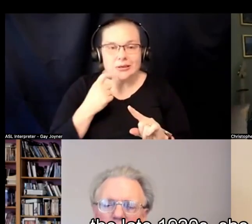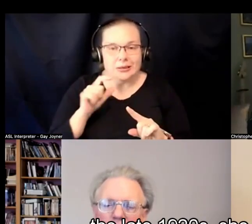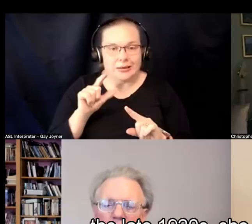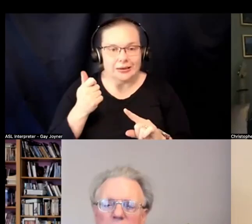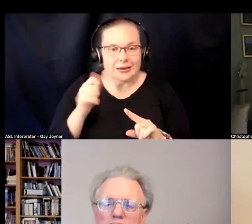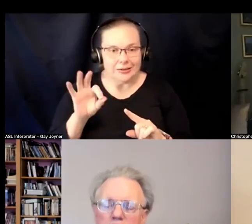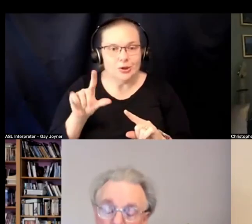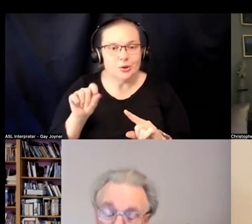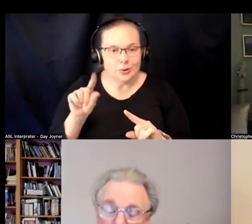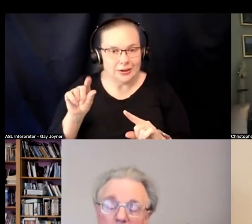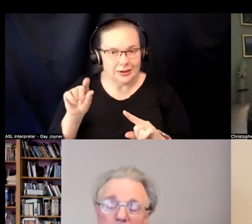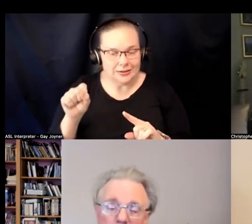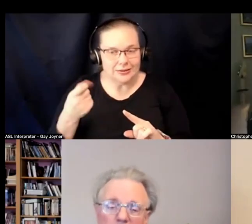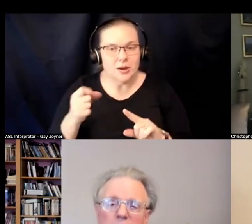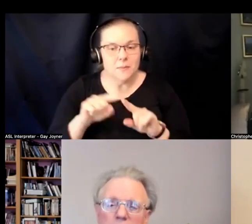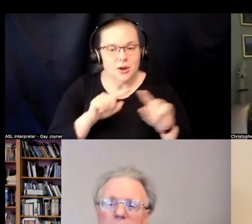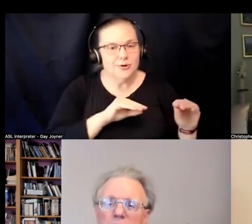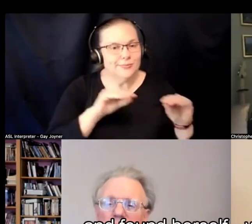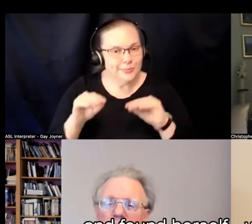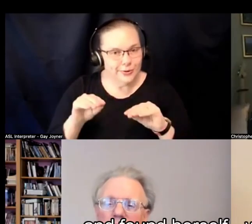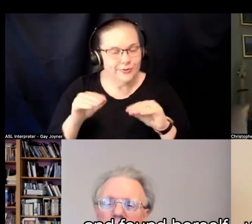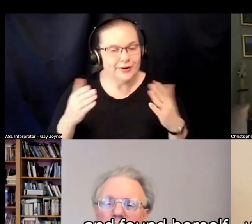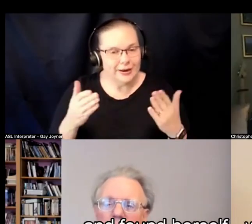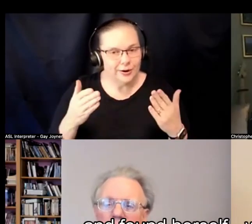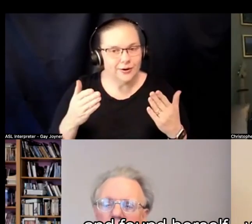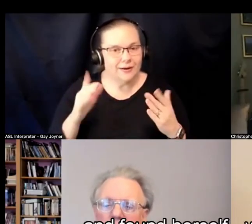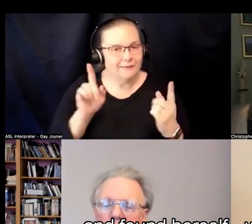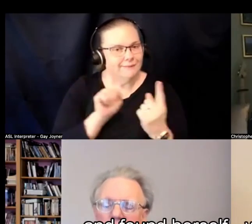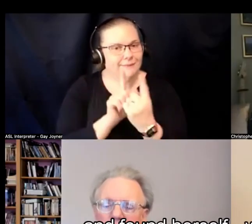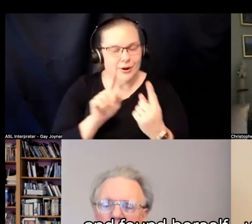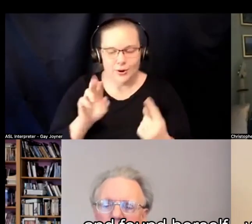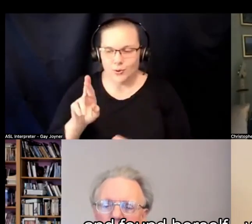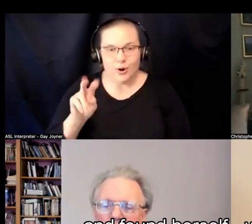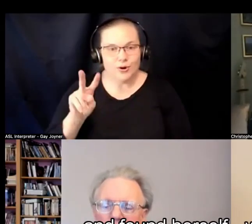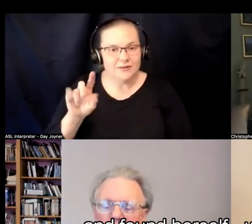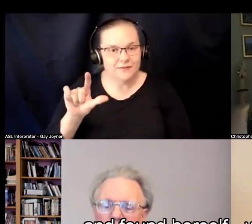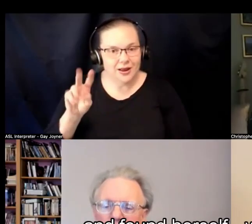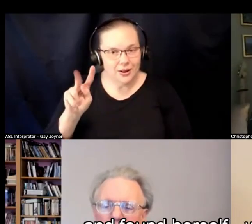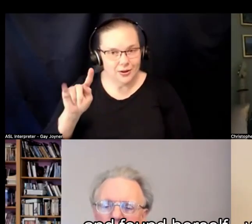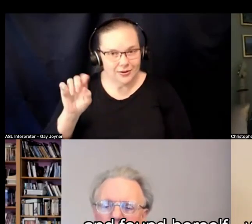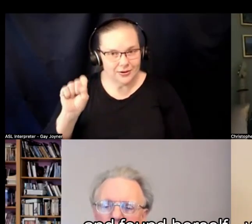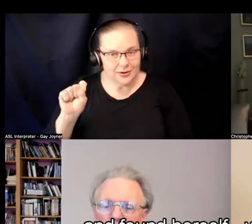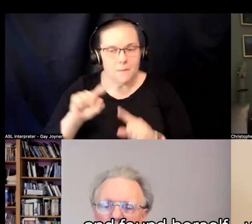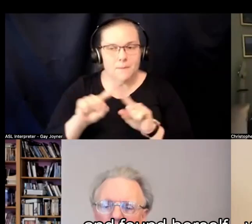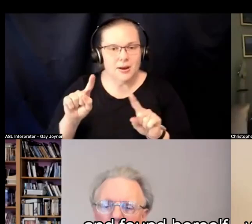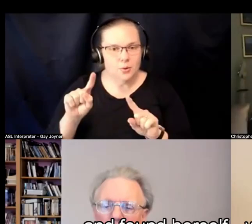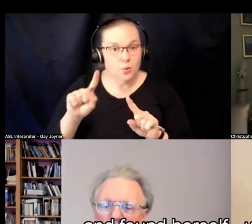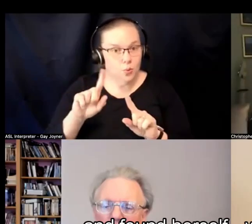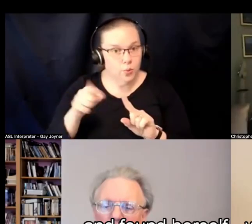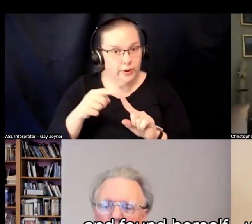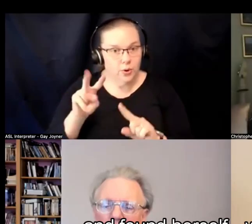of the Roosevelts, Franklin and Eleanor, and found herself, when Roosevelt was elected president